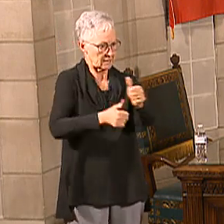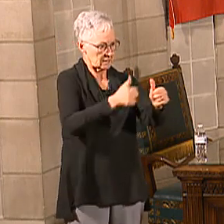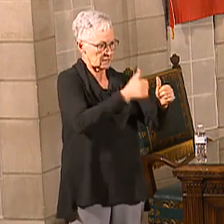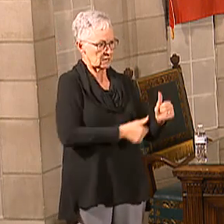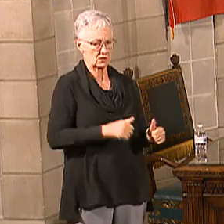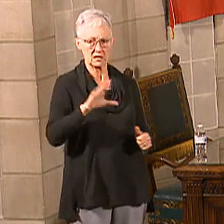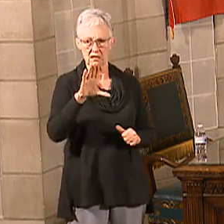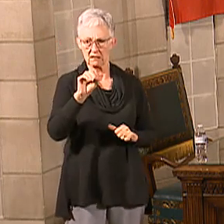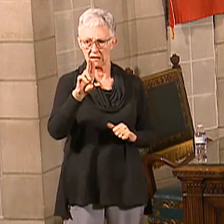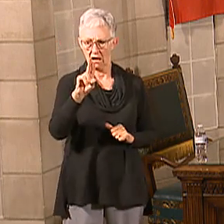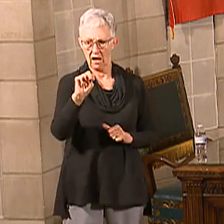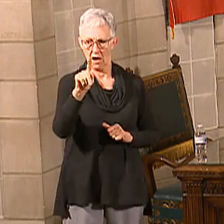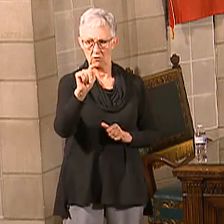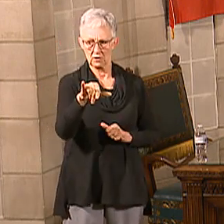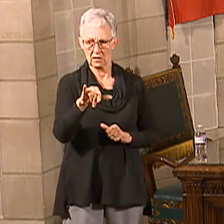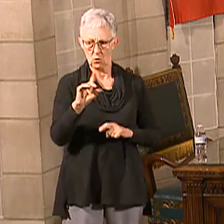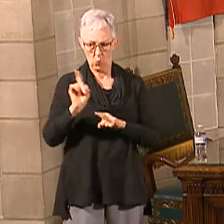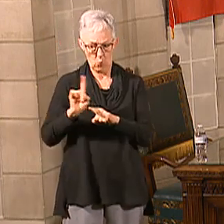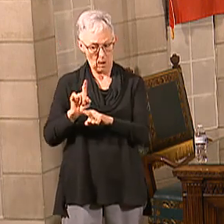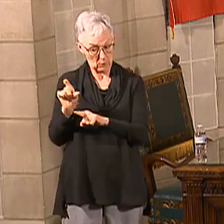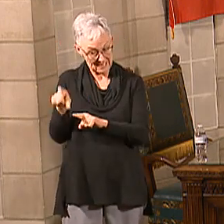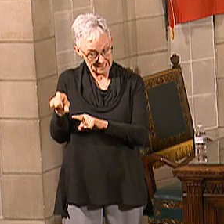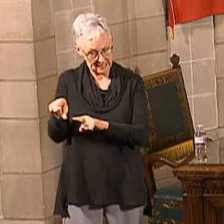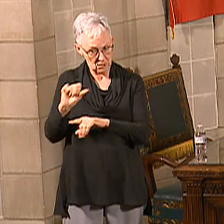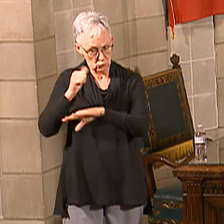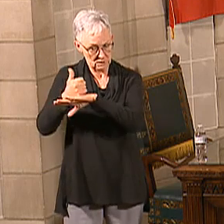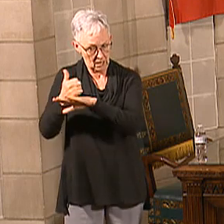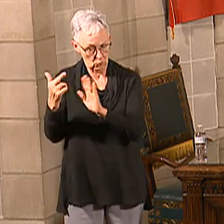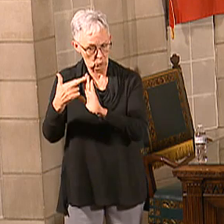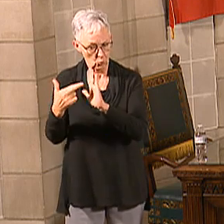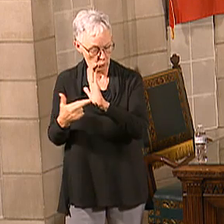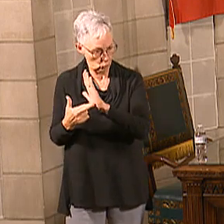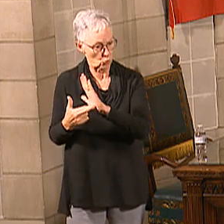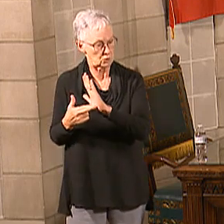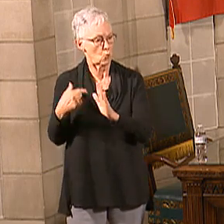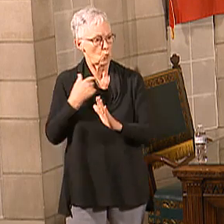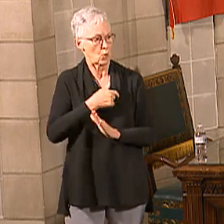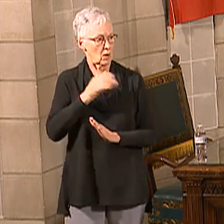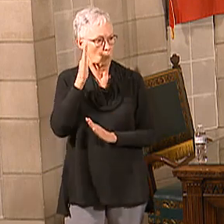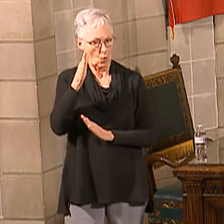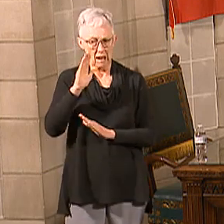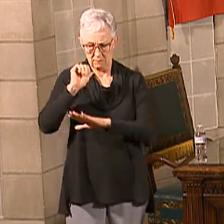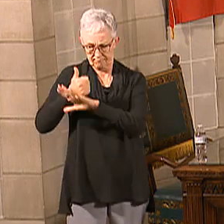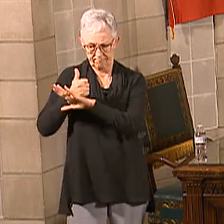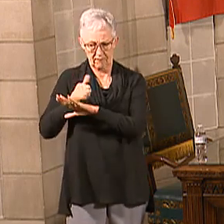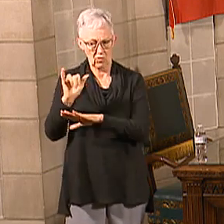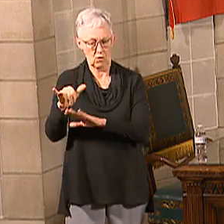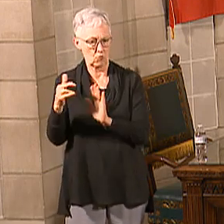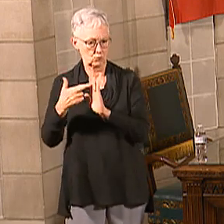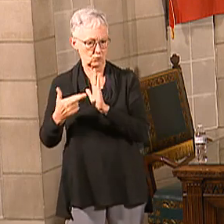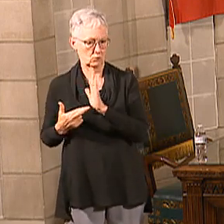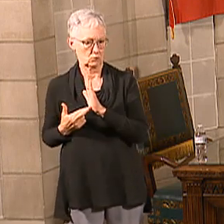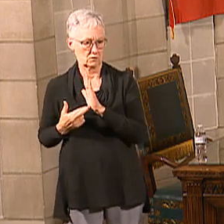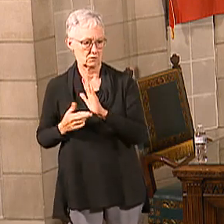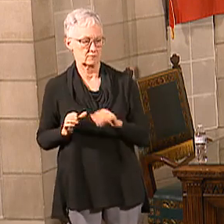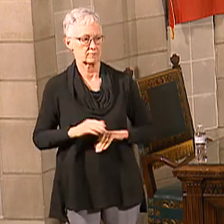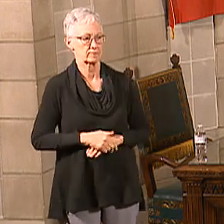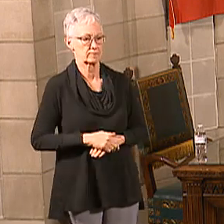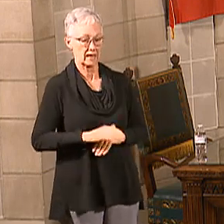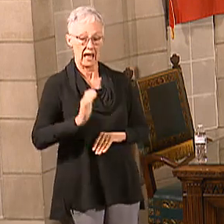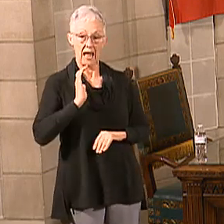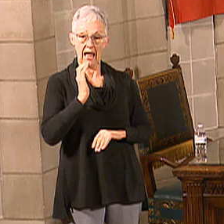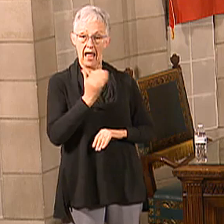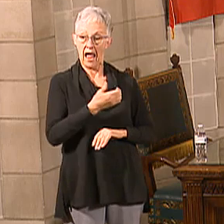event with Dr. James Lawler, who was one of those people who advised us on that. And our plan does not call for a shelter at